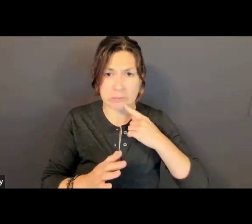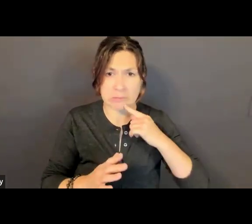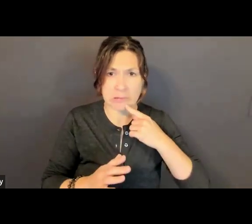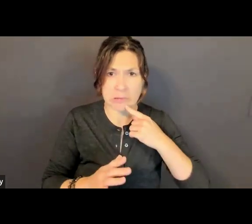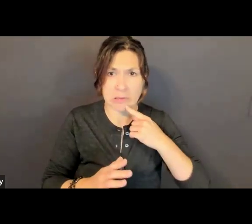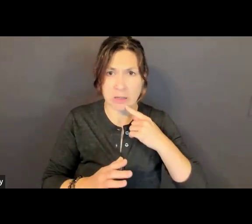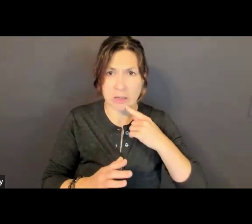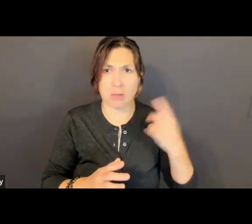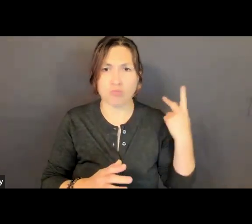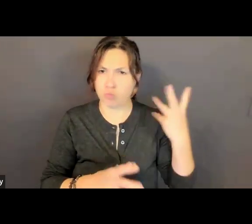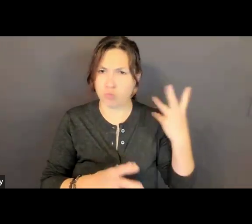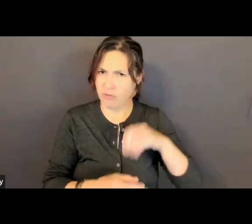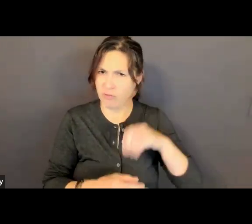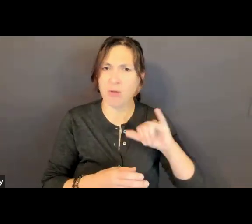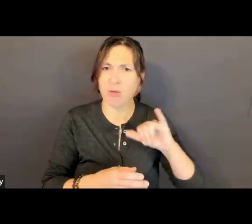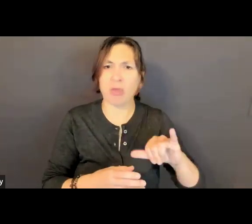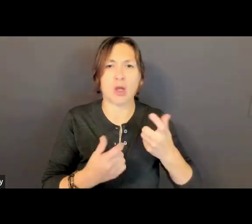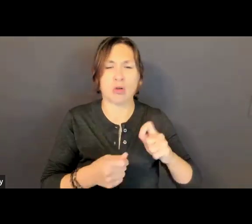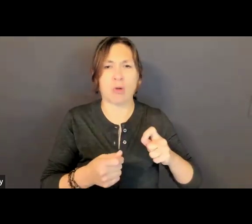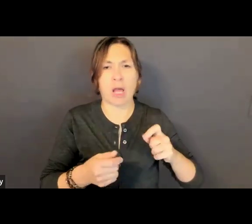Turnaround together.